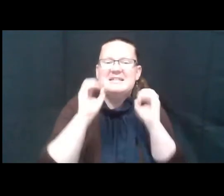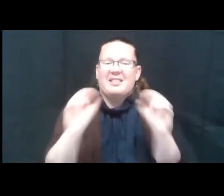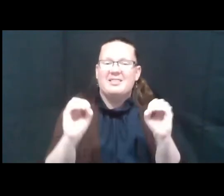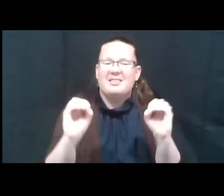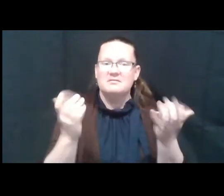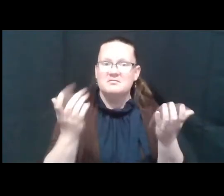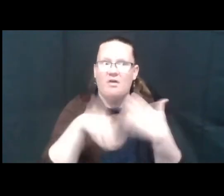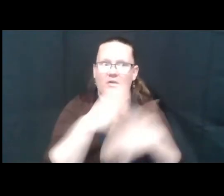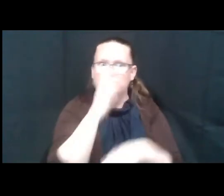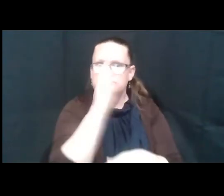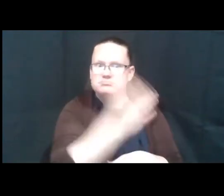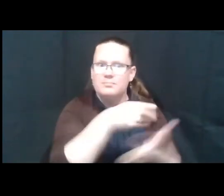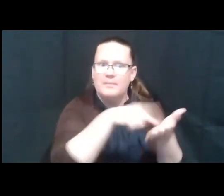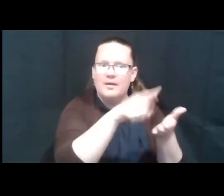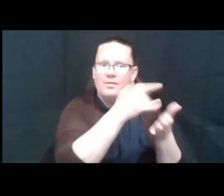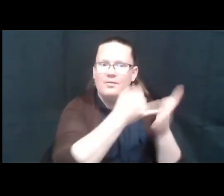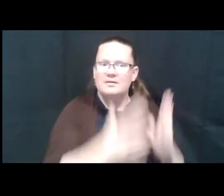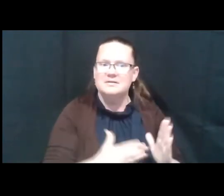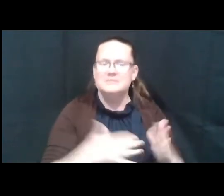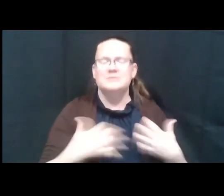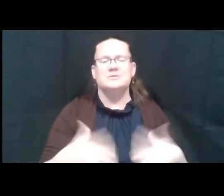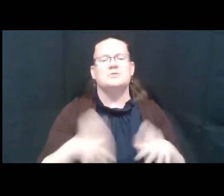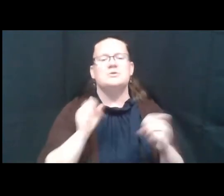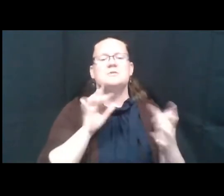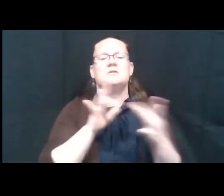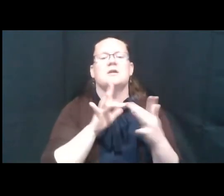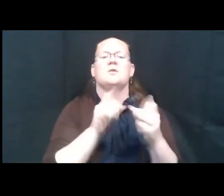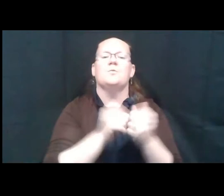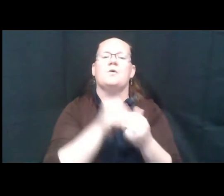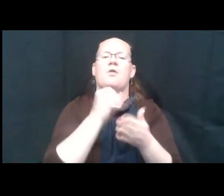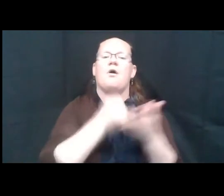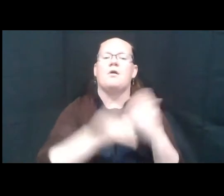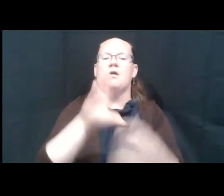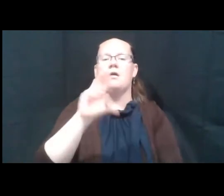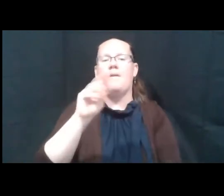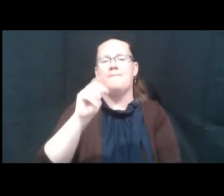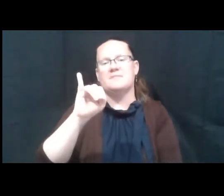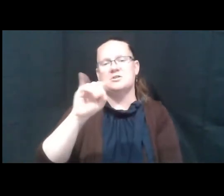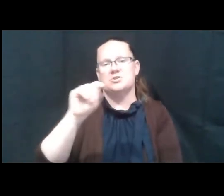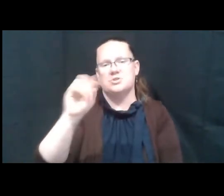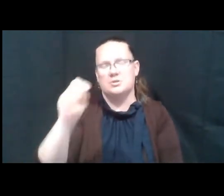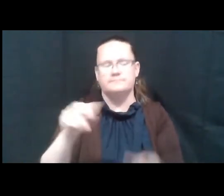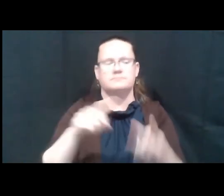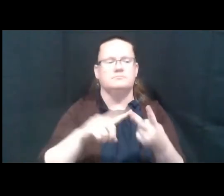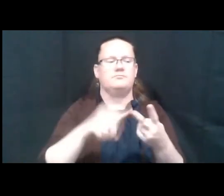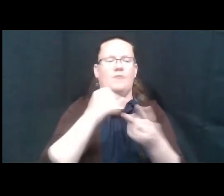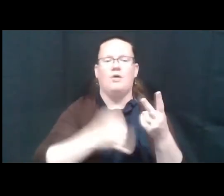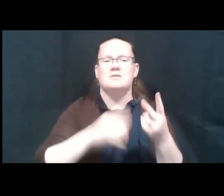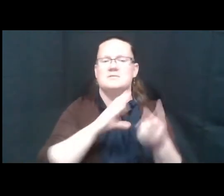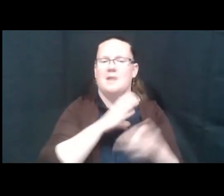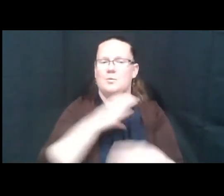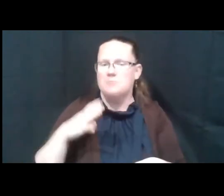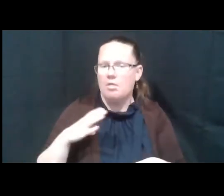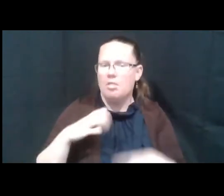stay connected with the Arts Commission, stay connected with the Ohio Arts Council, sign up for different organizations that are within